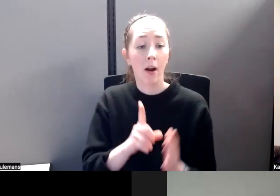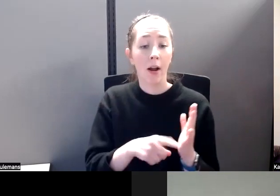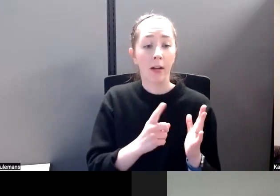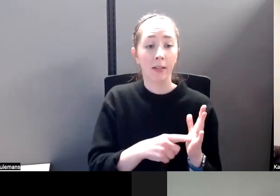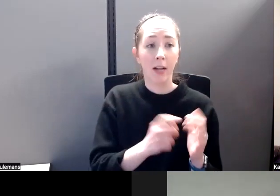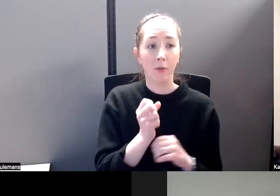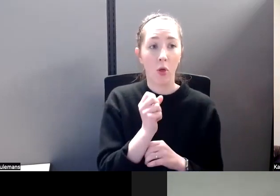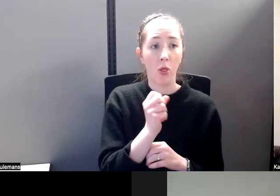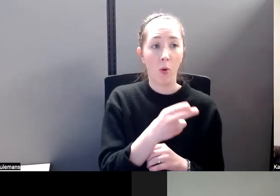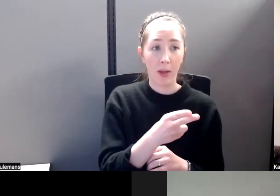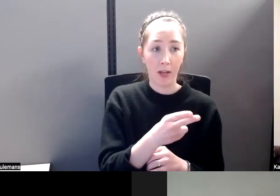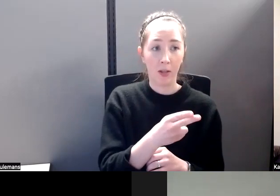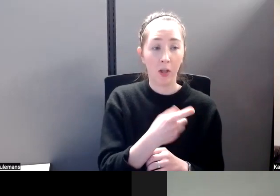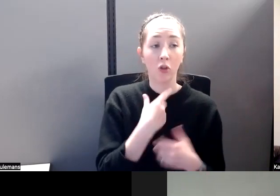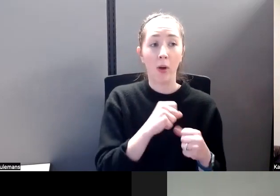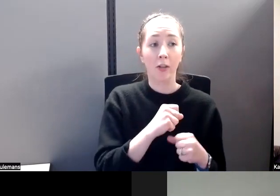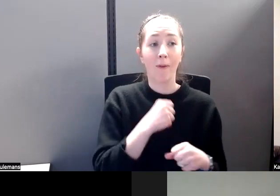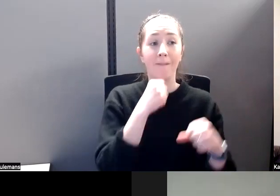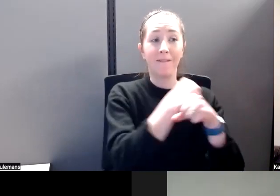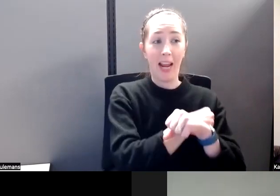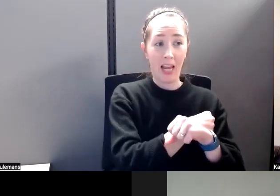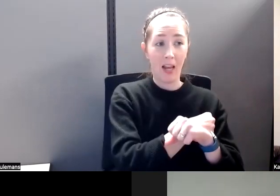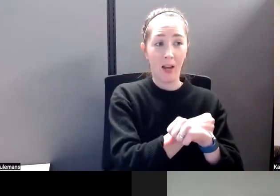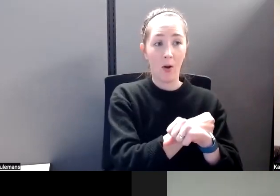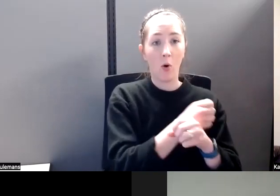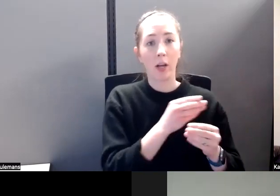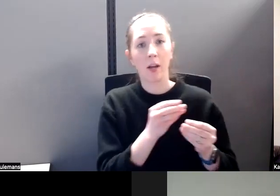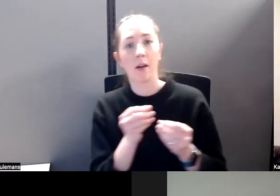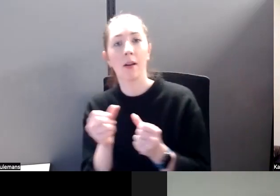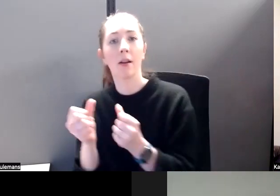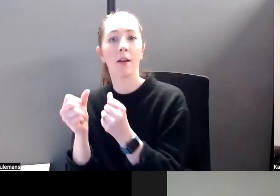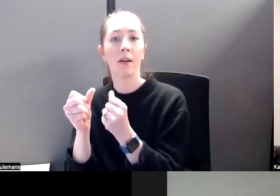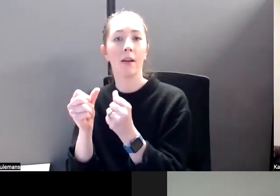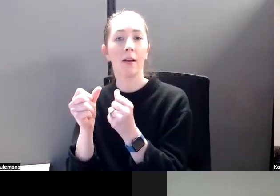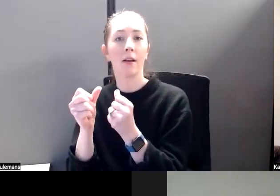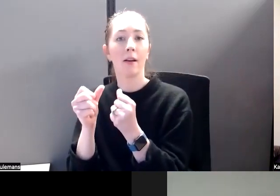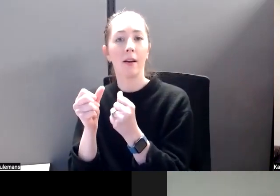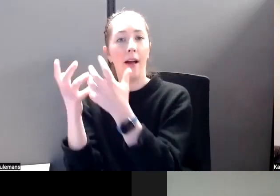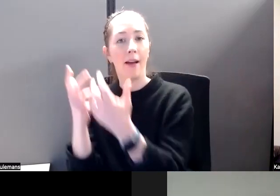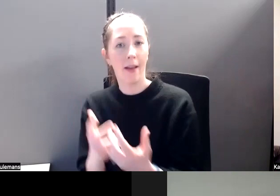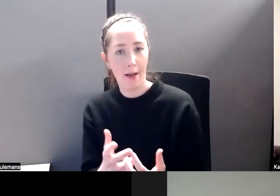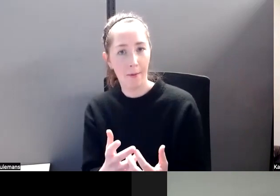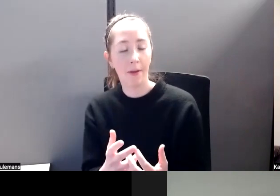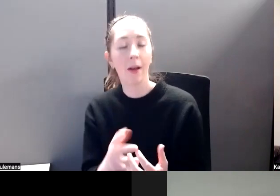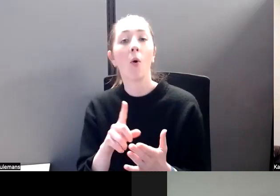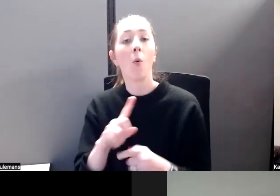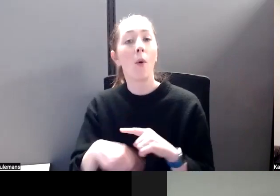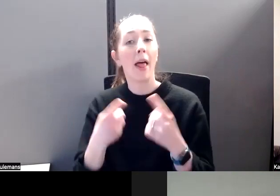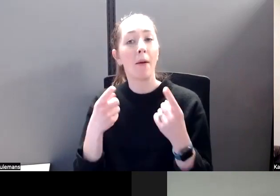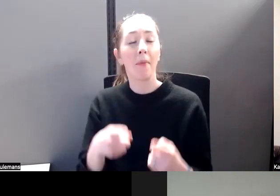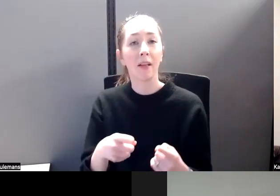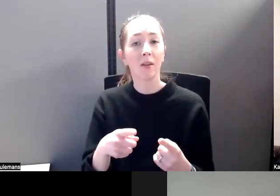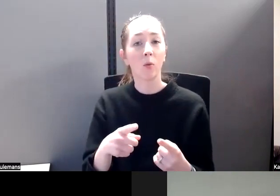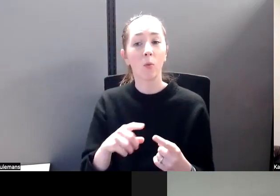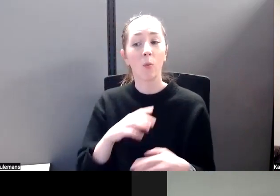things, you can either try to fight it or you can move with it. And when that happened, they were like, well, we could give